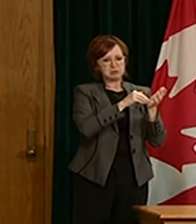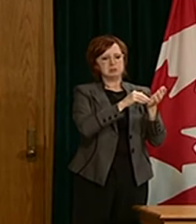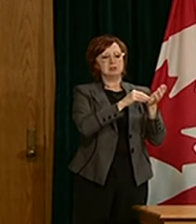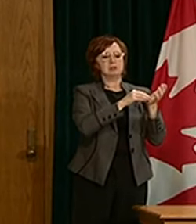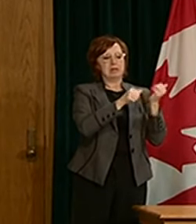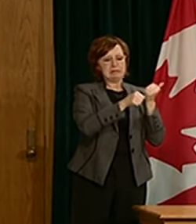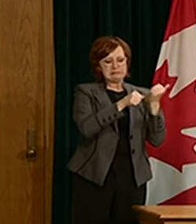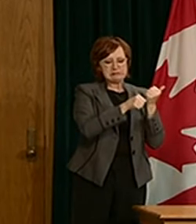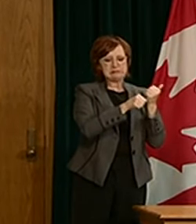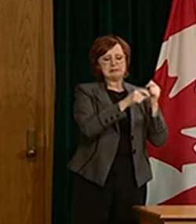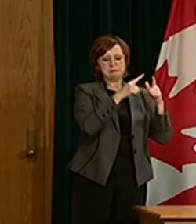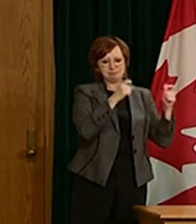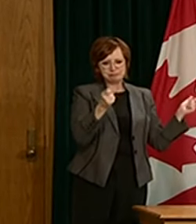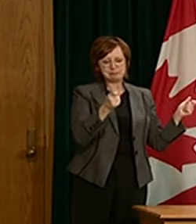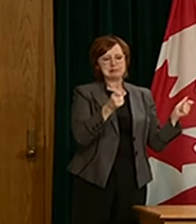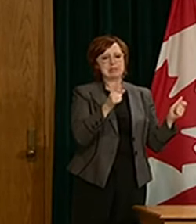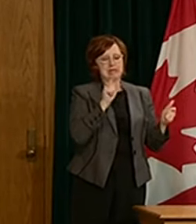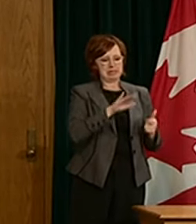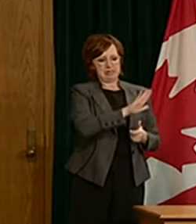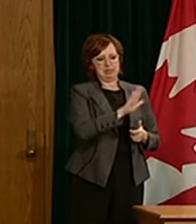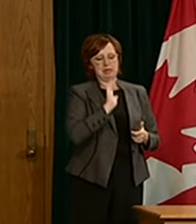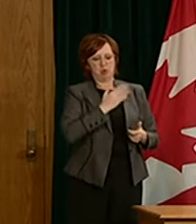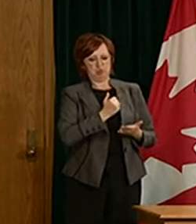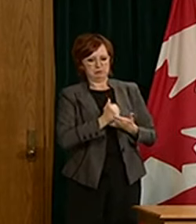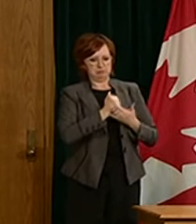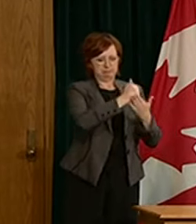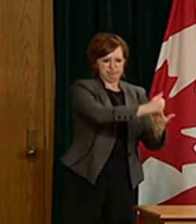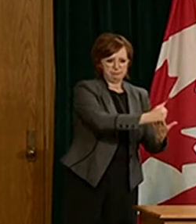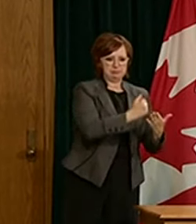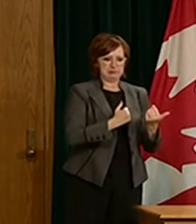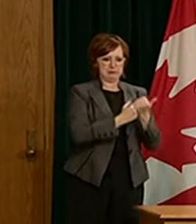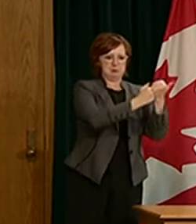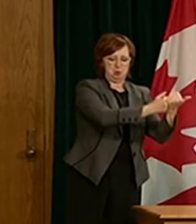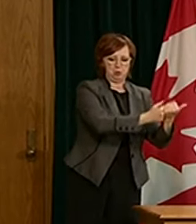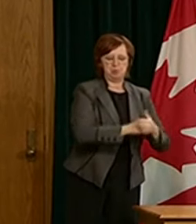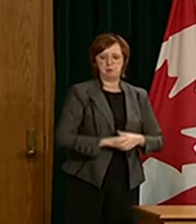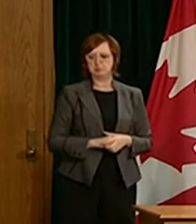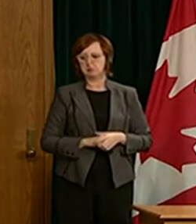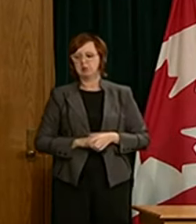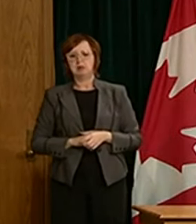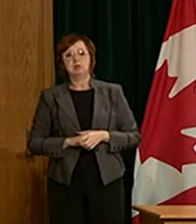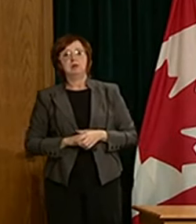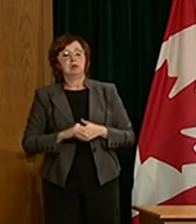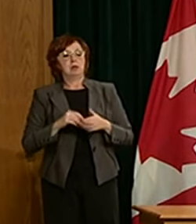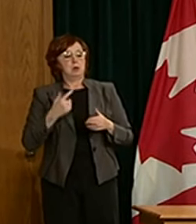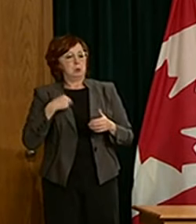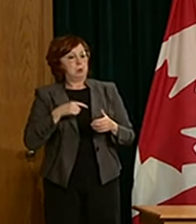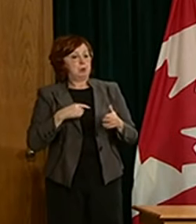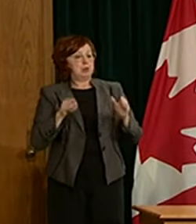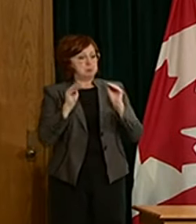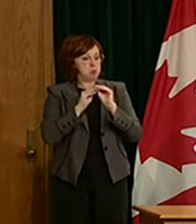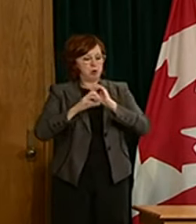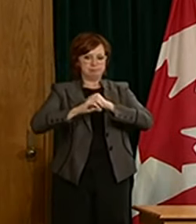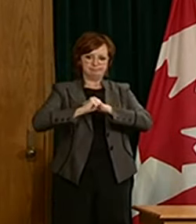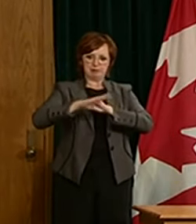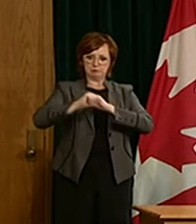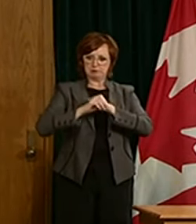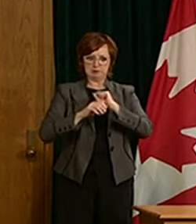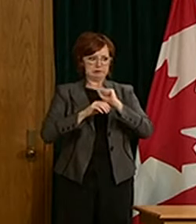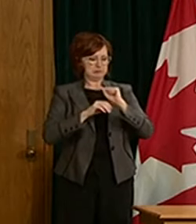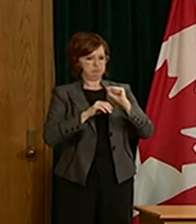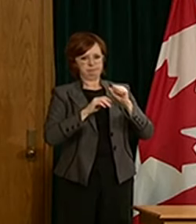are strengthening messaging that promote health through health education, such as hand hygiene campaigns, other